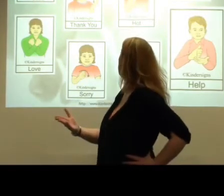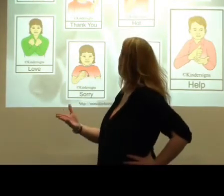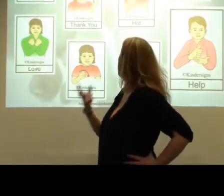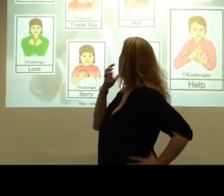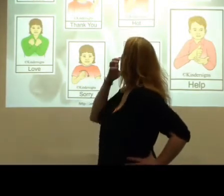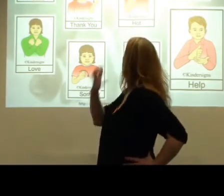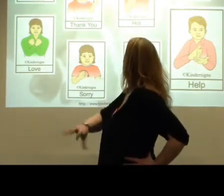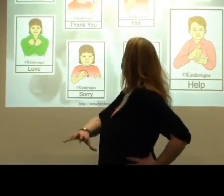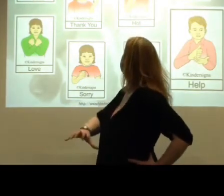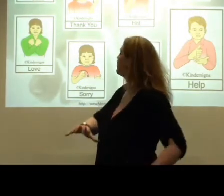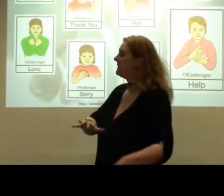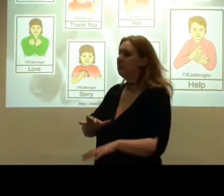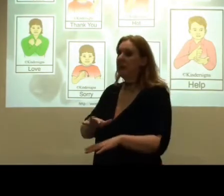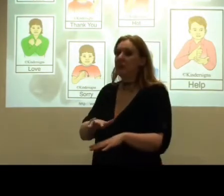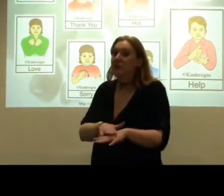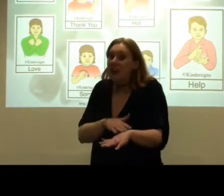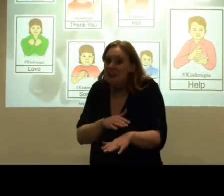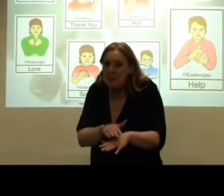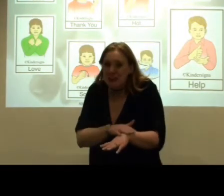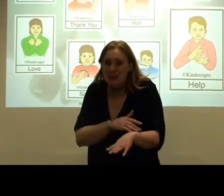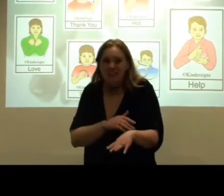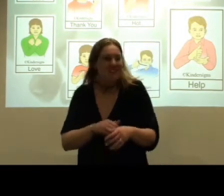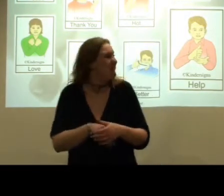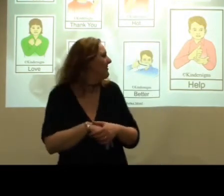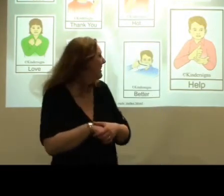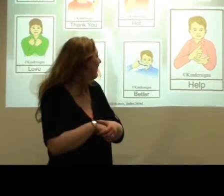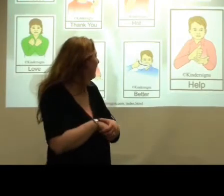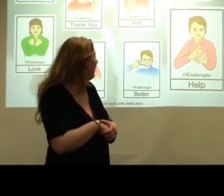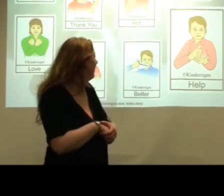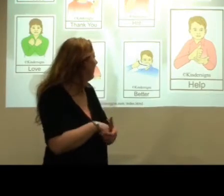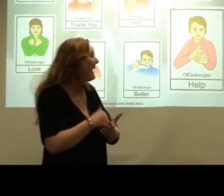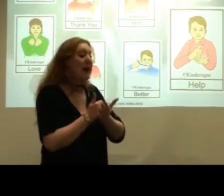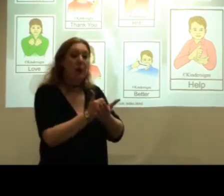you, hot, gentle, help,